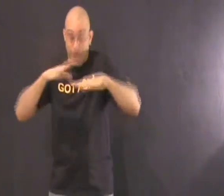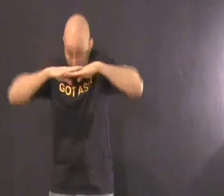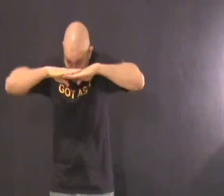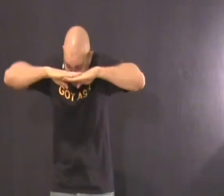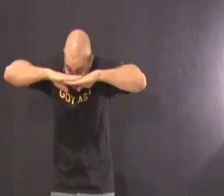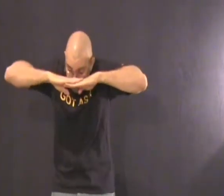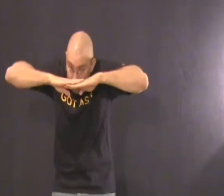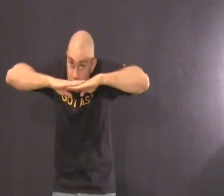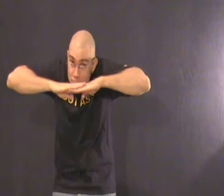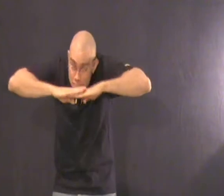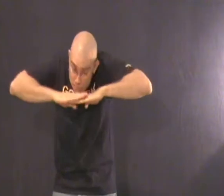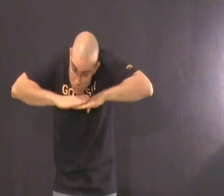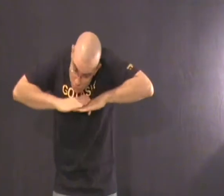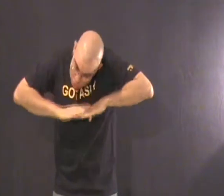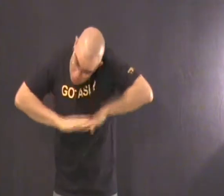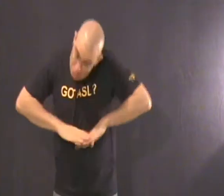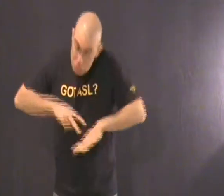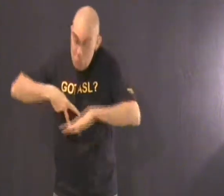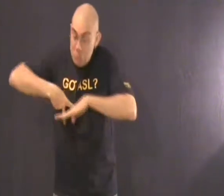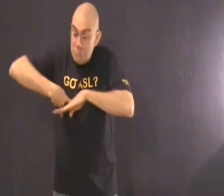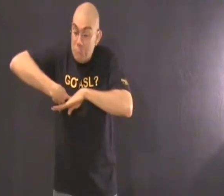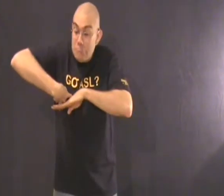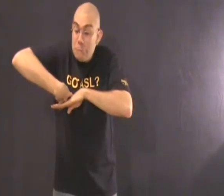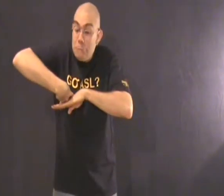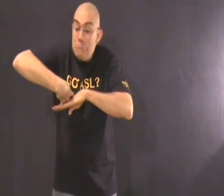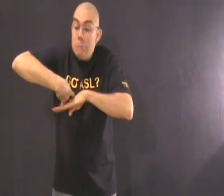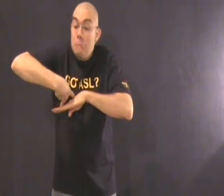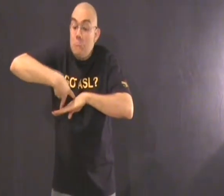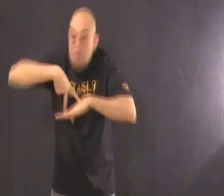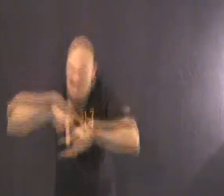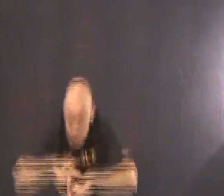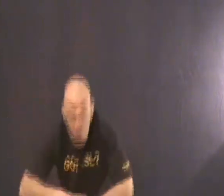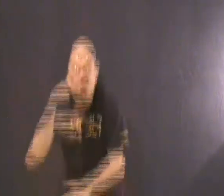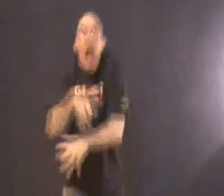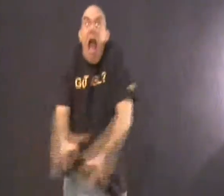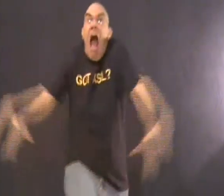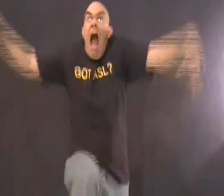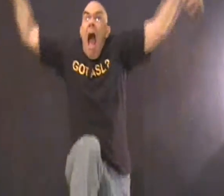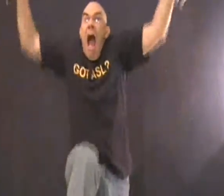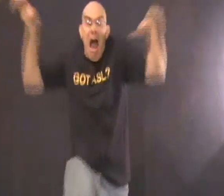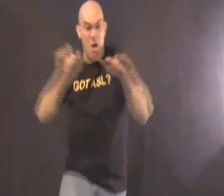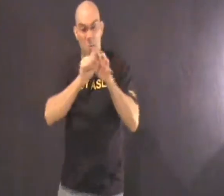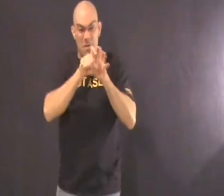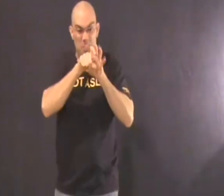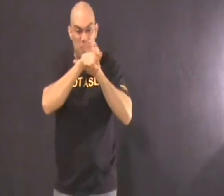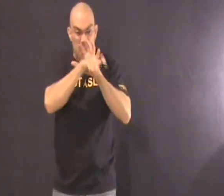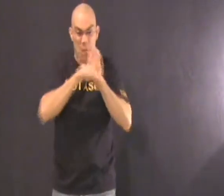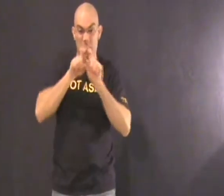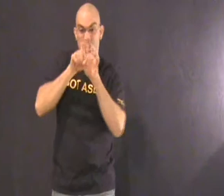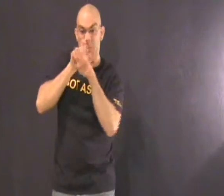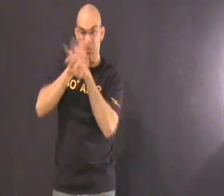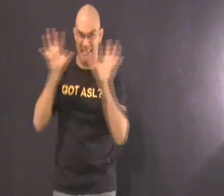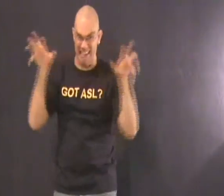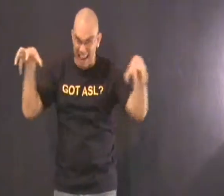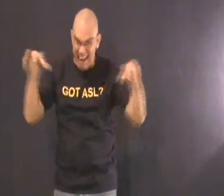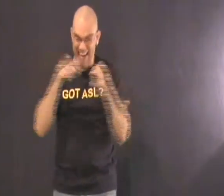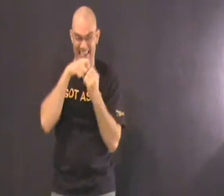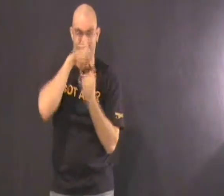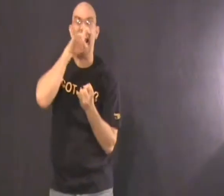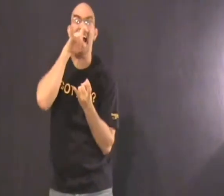right, I warned you. Leaps up on the counter, flies up, Matrix style, all